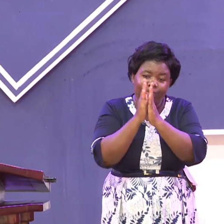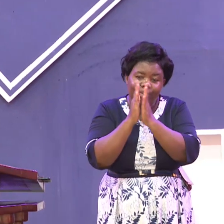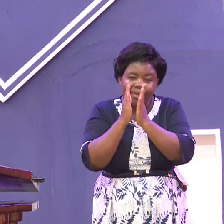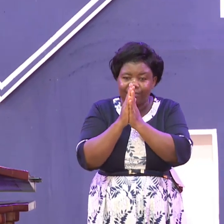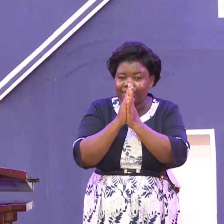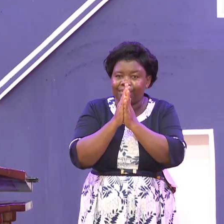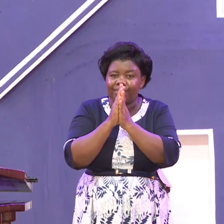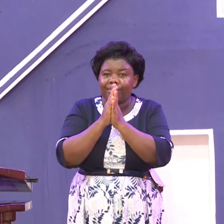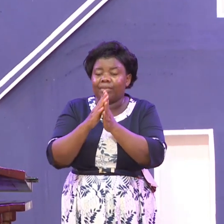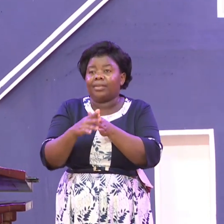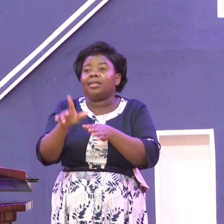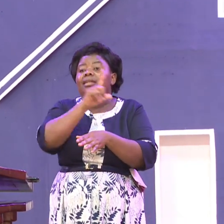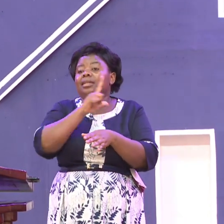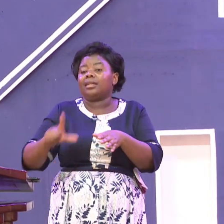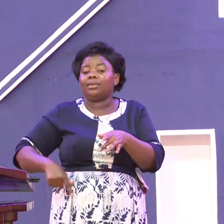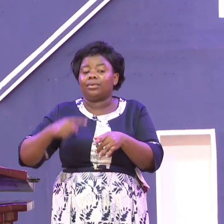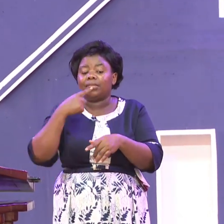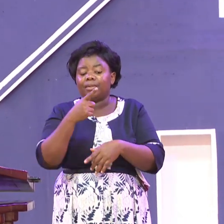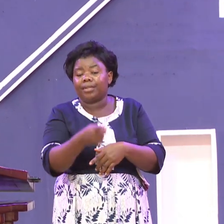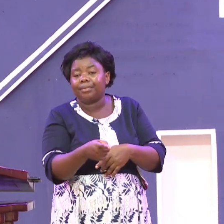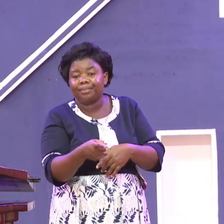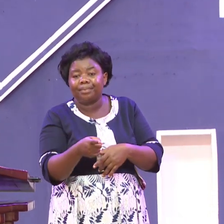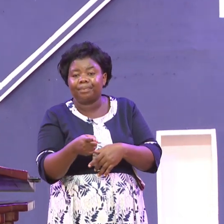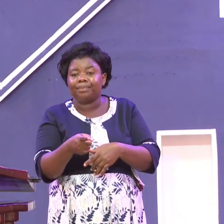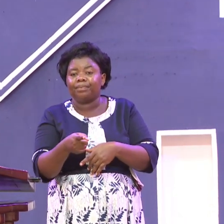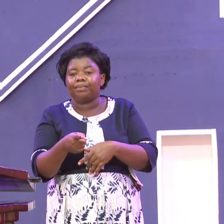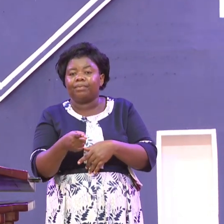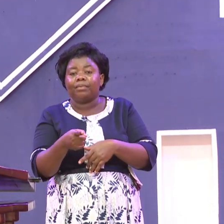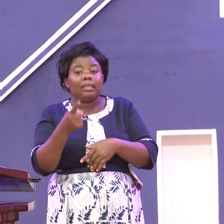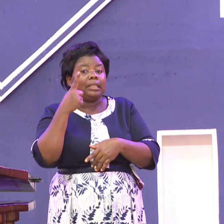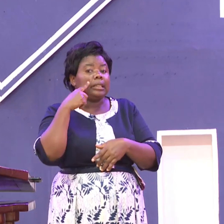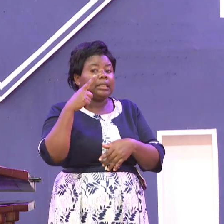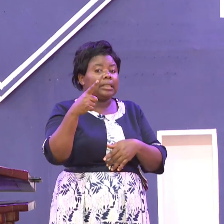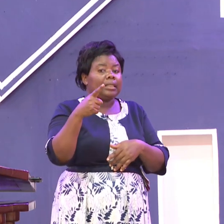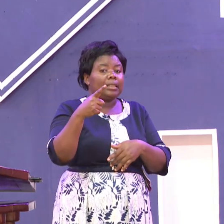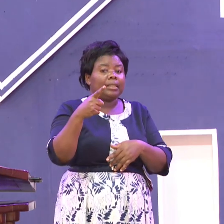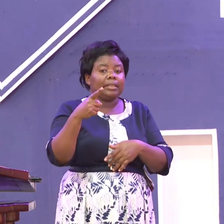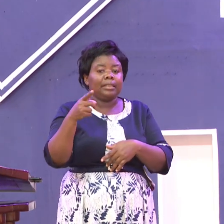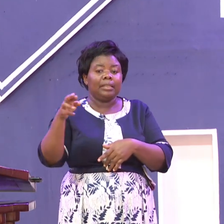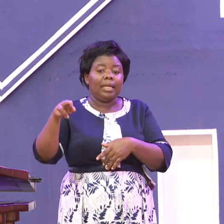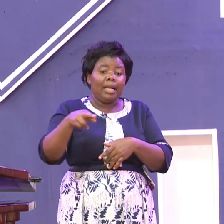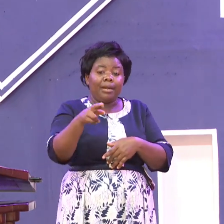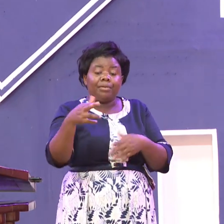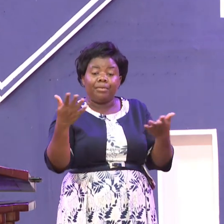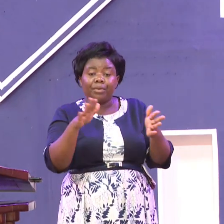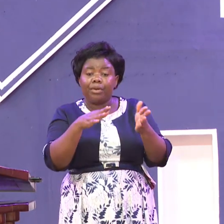down and prayed. God told her that look